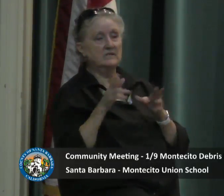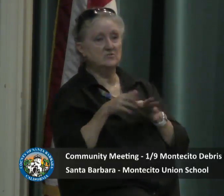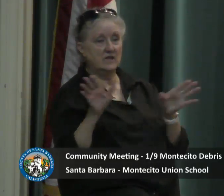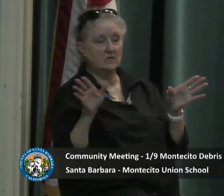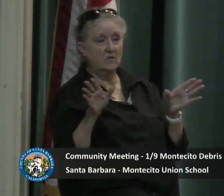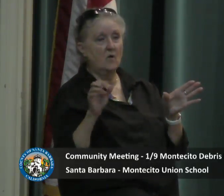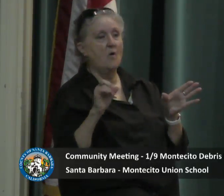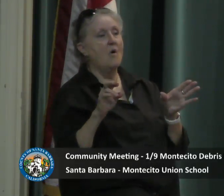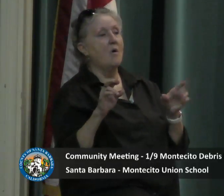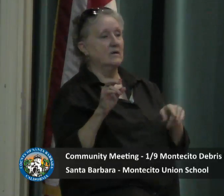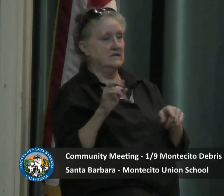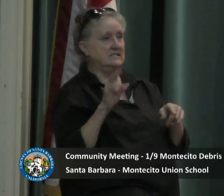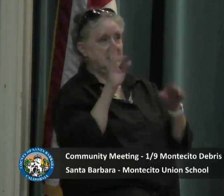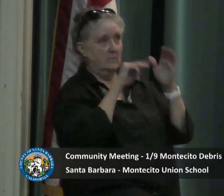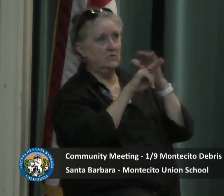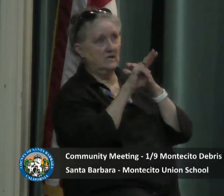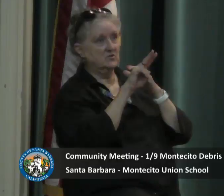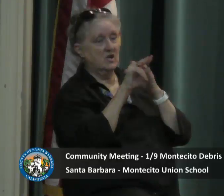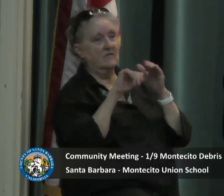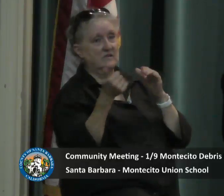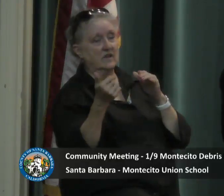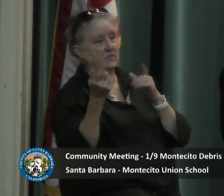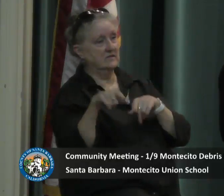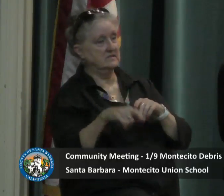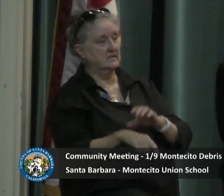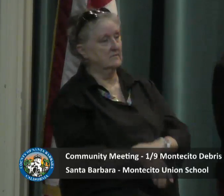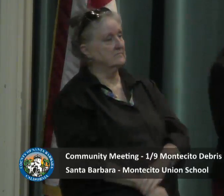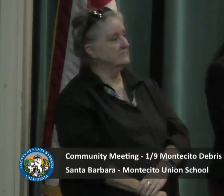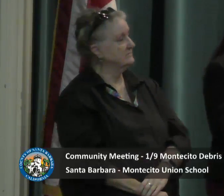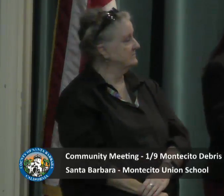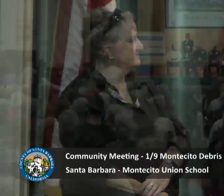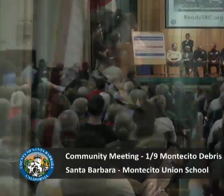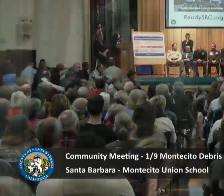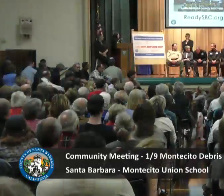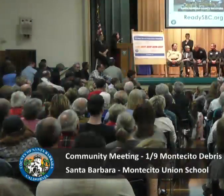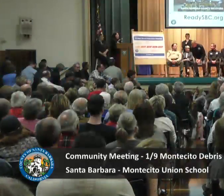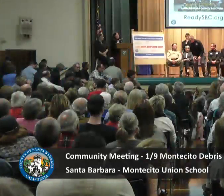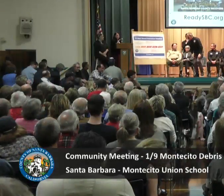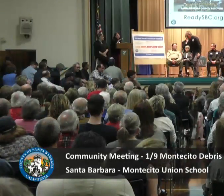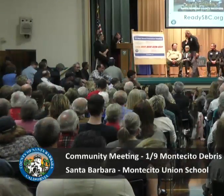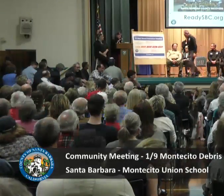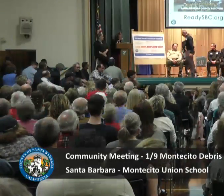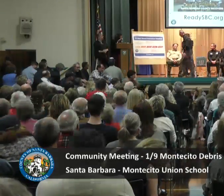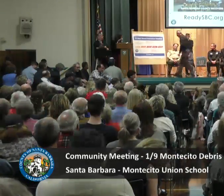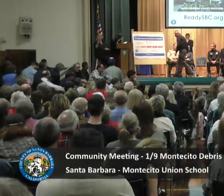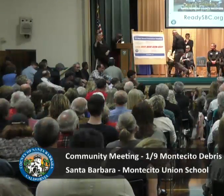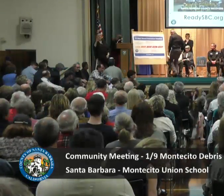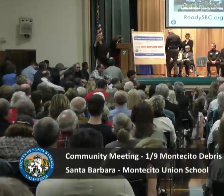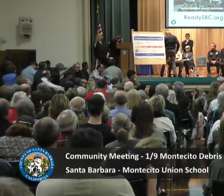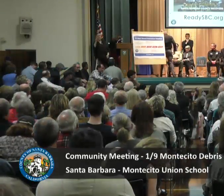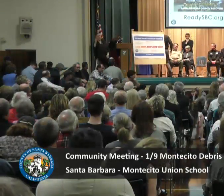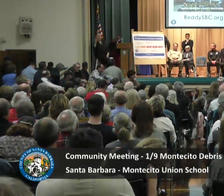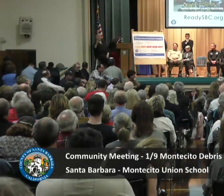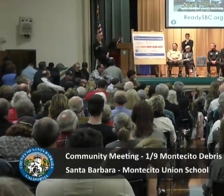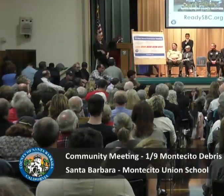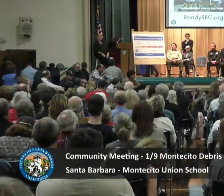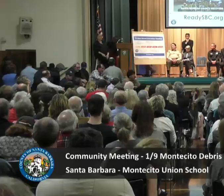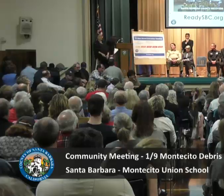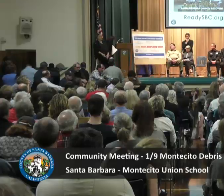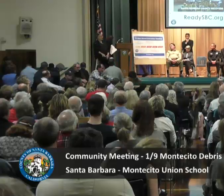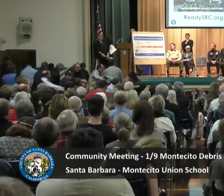general, or is there a prediction of another incident?